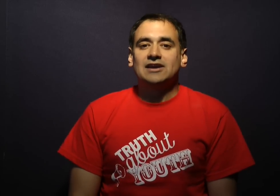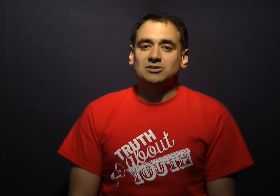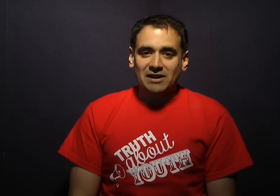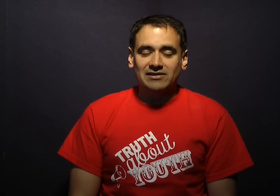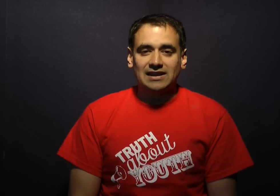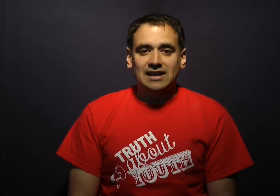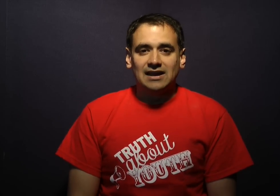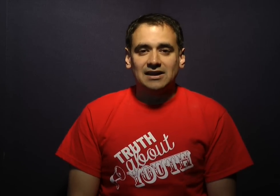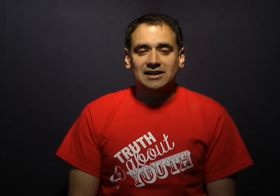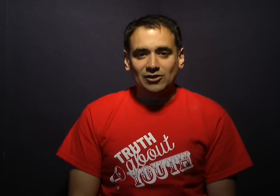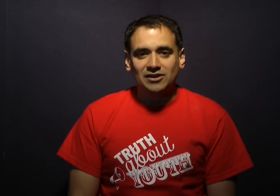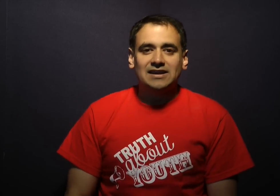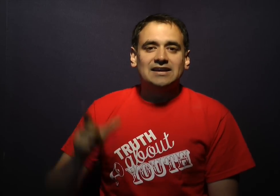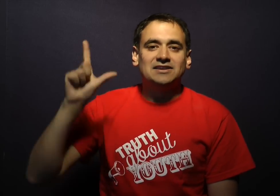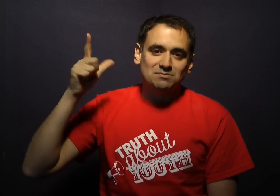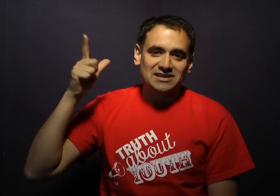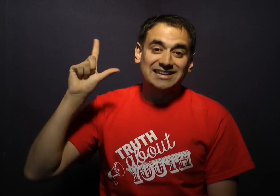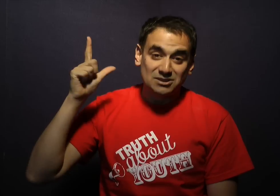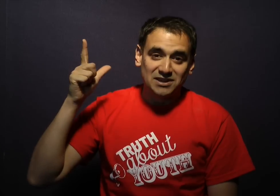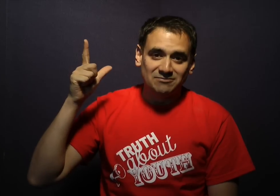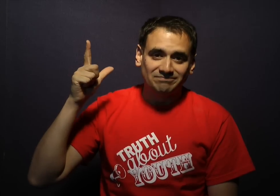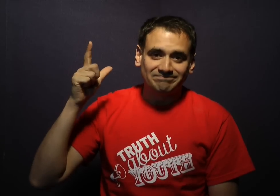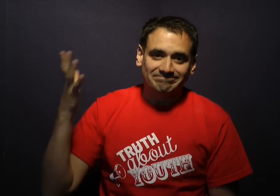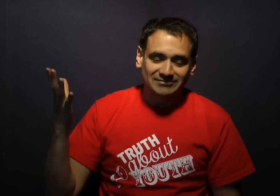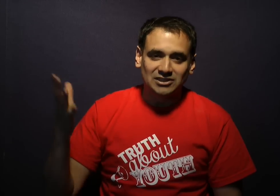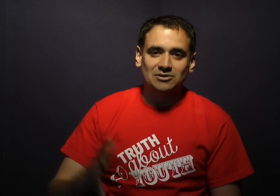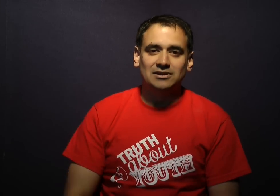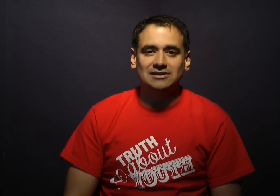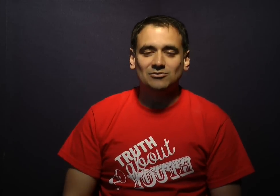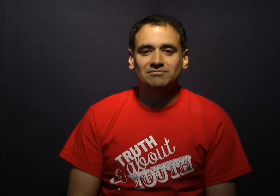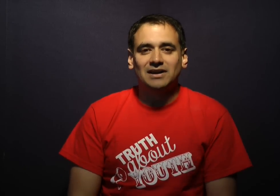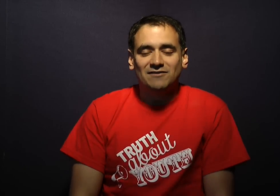because apparently in London this means lesbian. So my